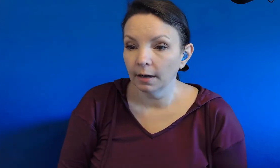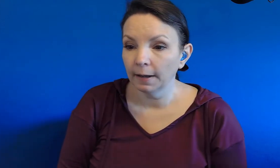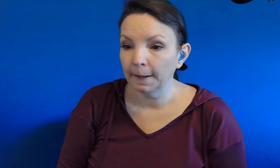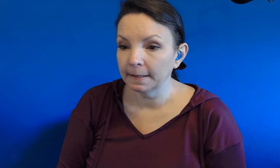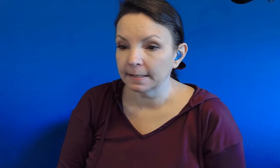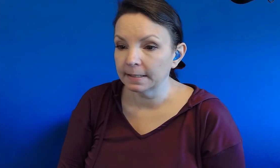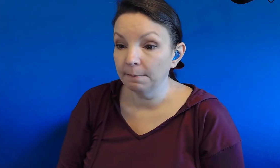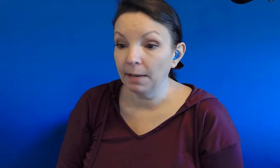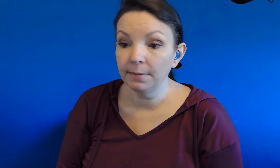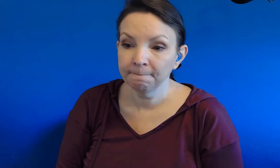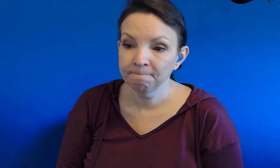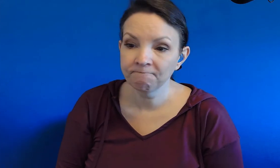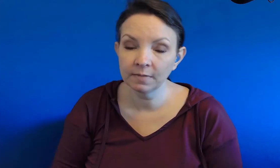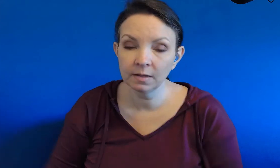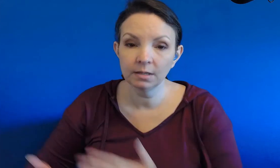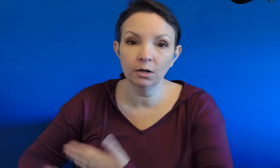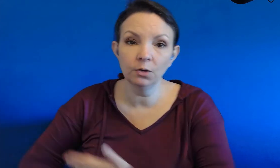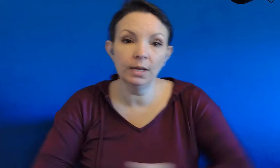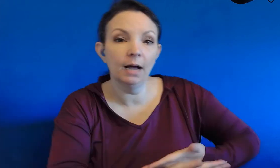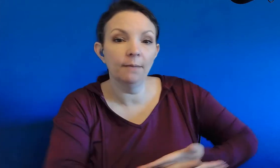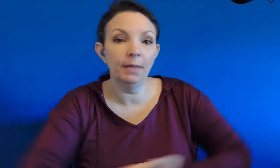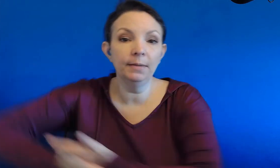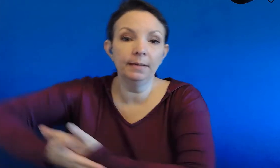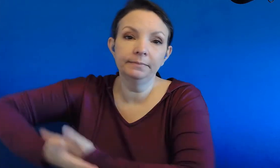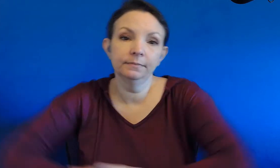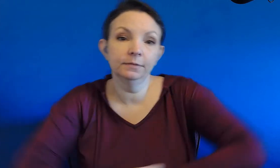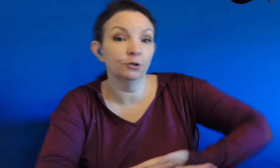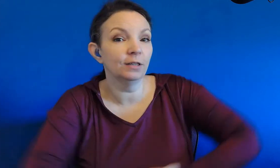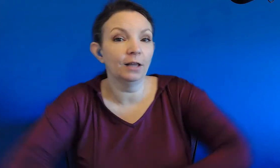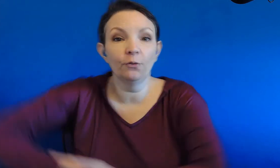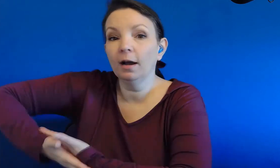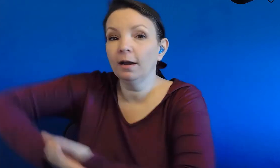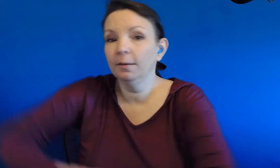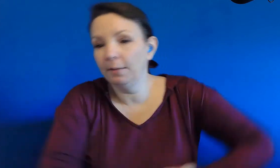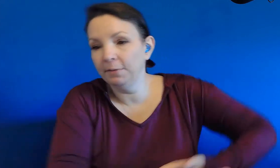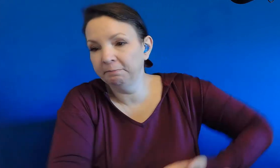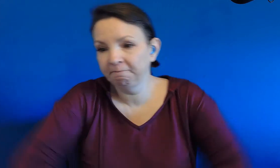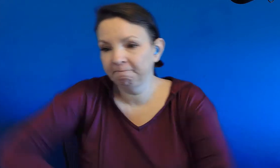Let's see, baby. So we have baby. So just like rocking a baby.